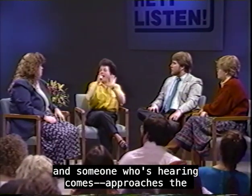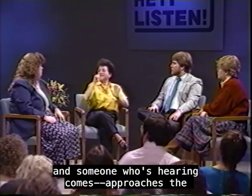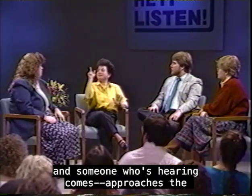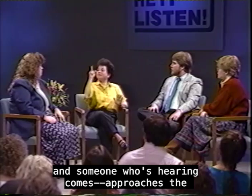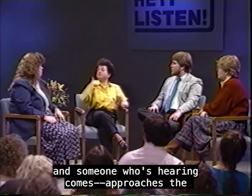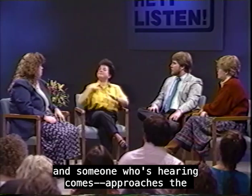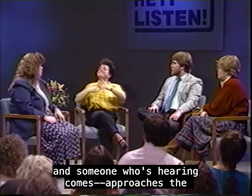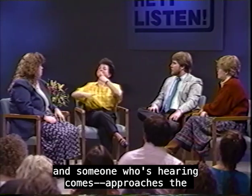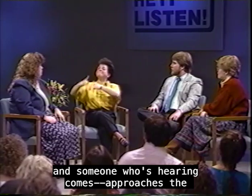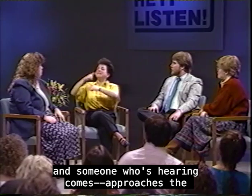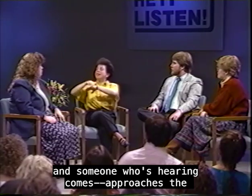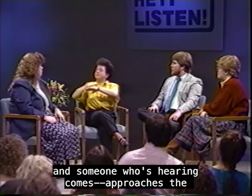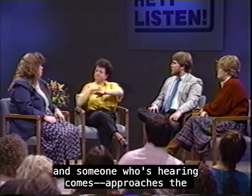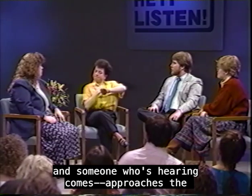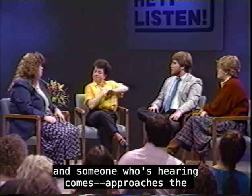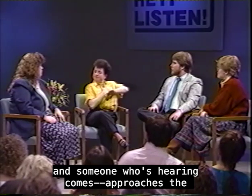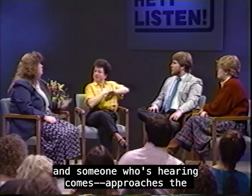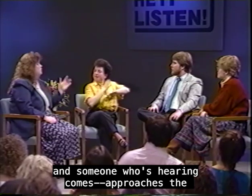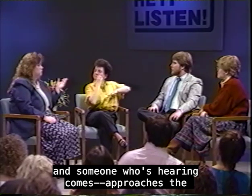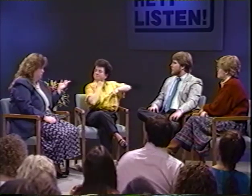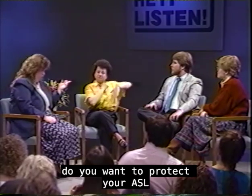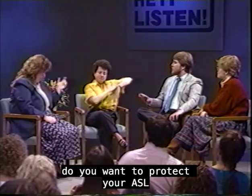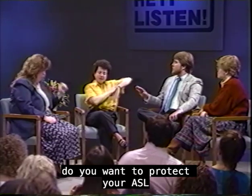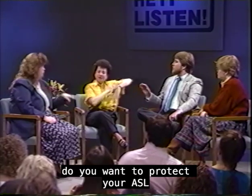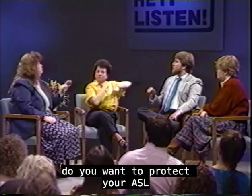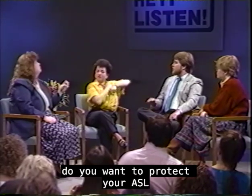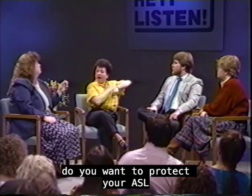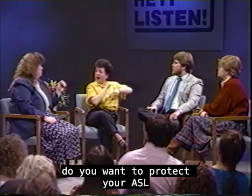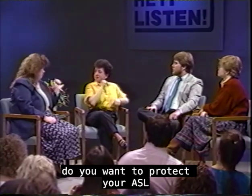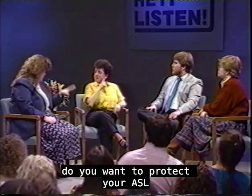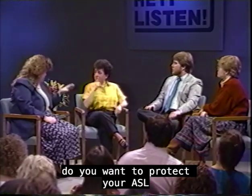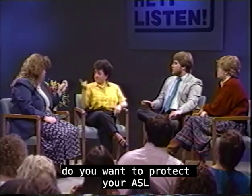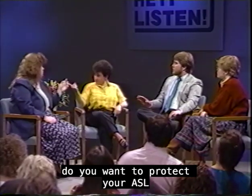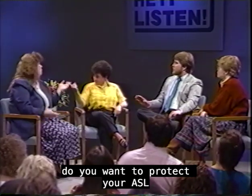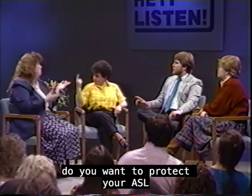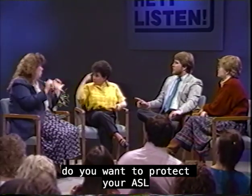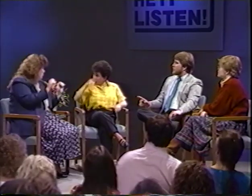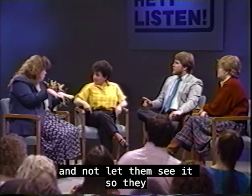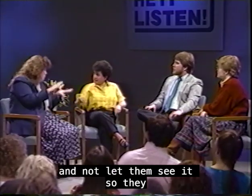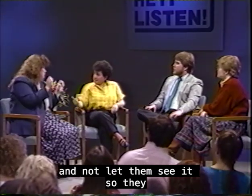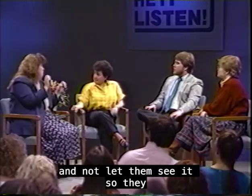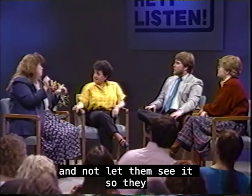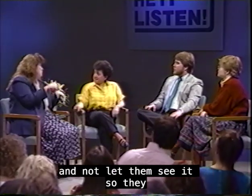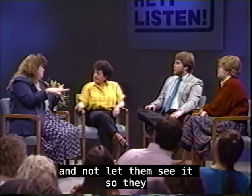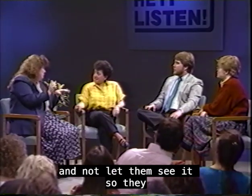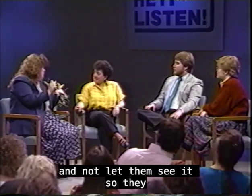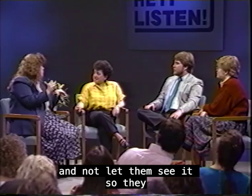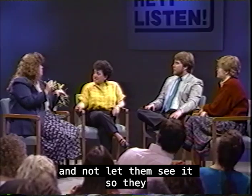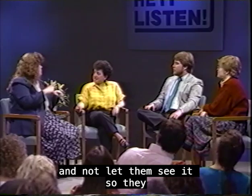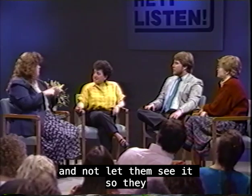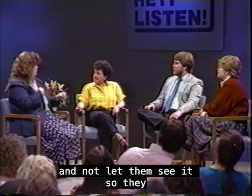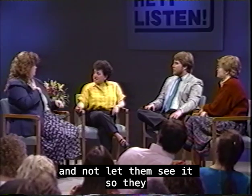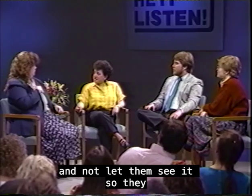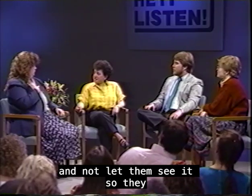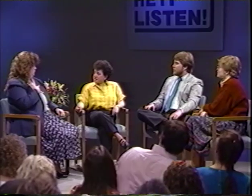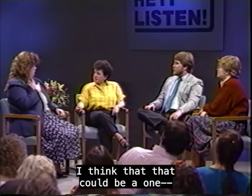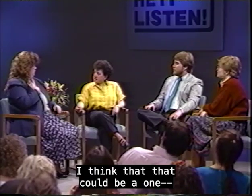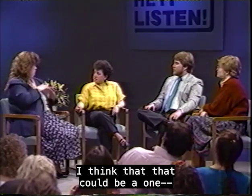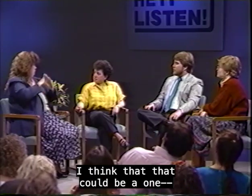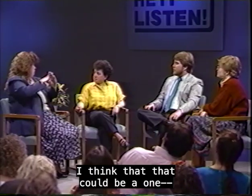hearing approaches the group, do you want to protect your ASL and not let them see it so they can't take advantage of it? I think